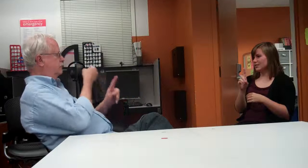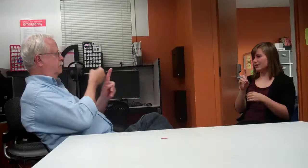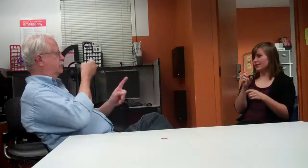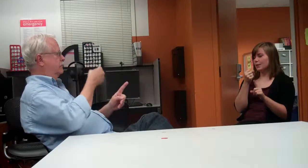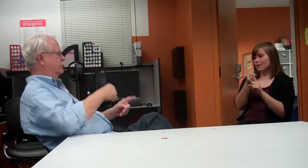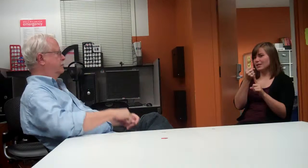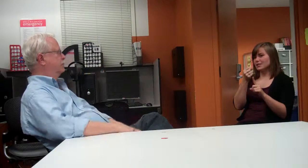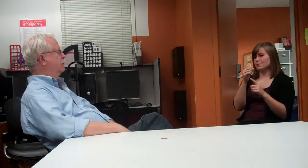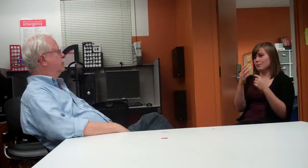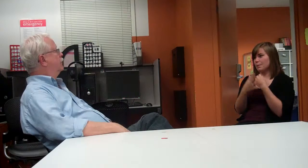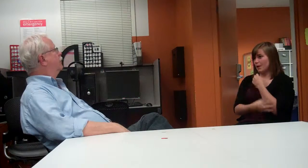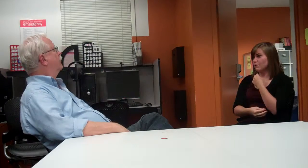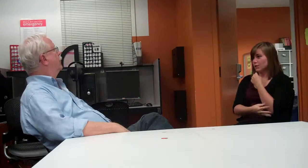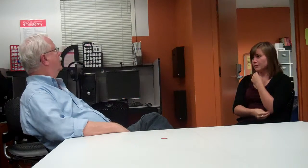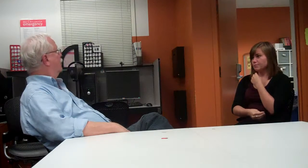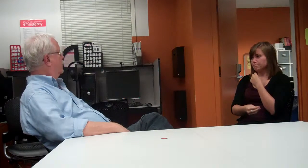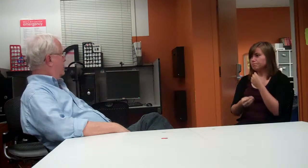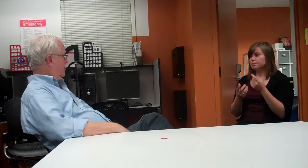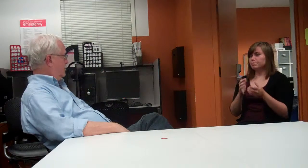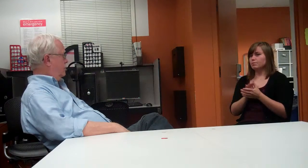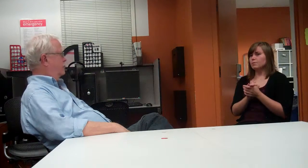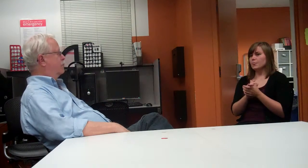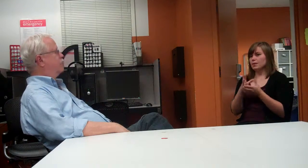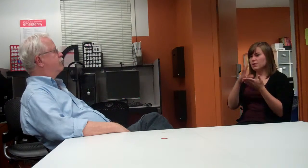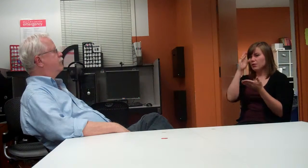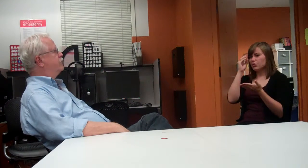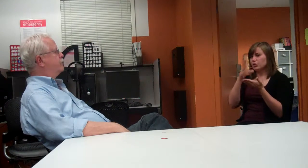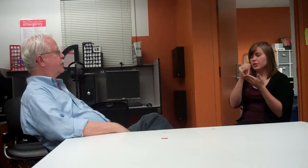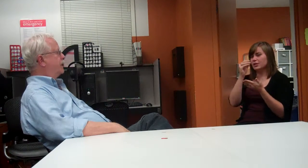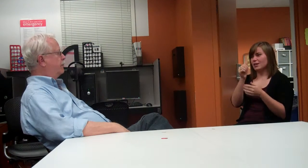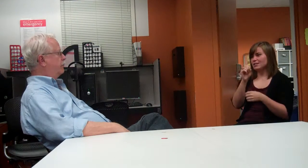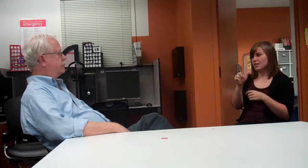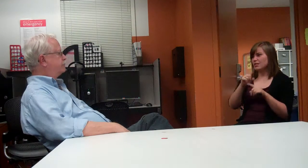in different countries their ASL, their sign language.